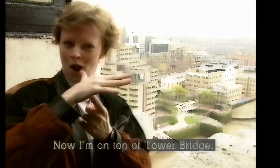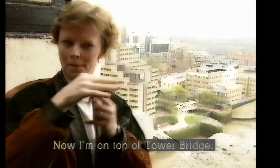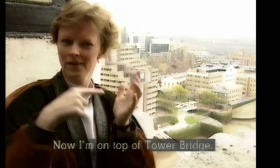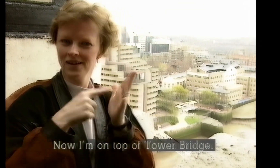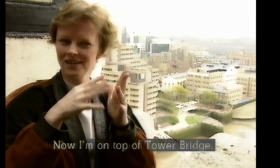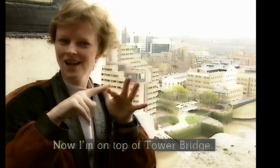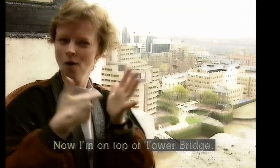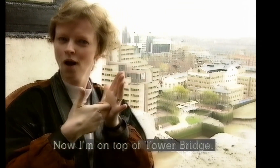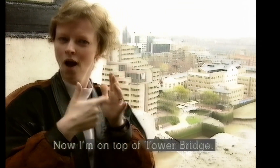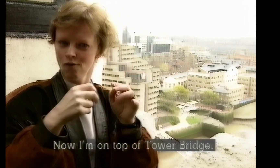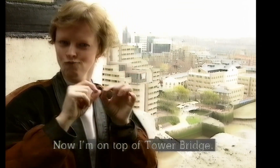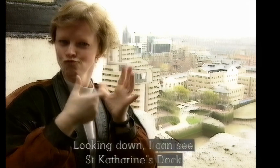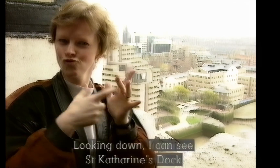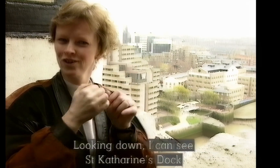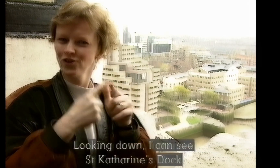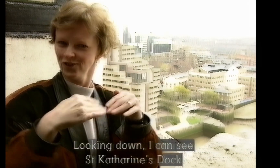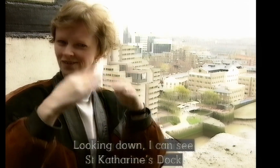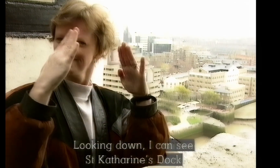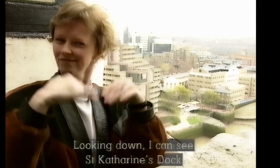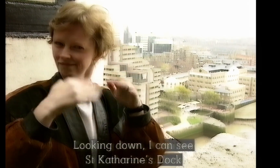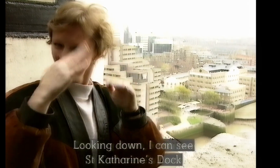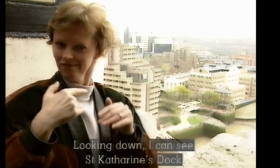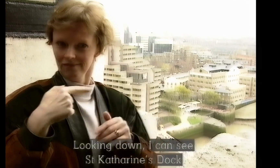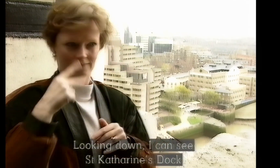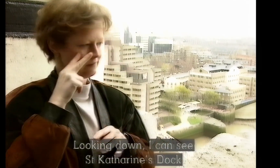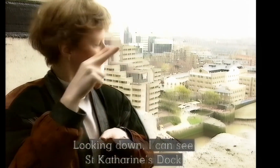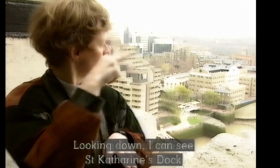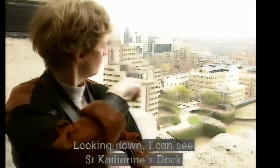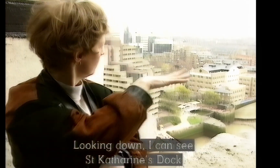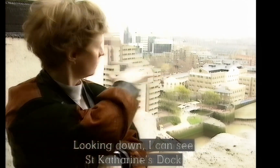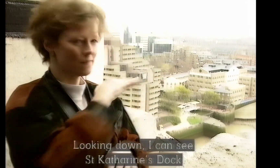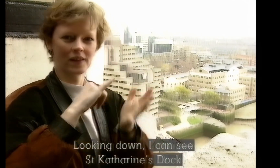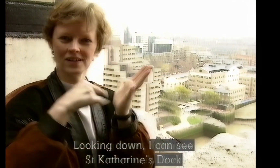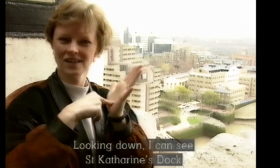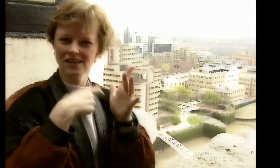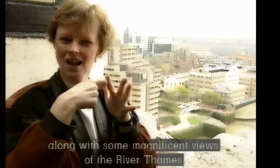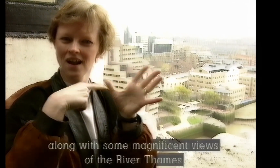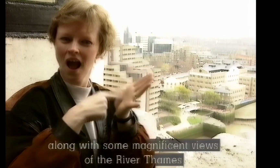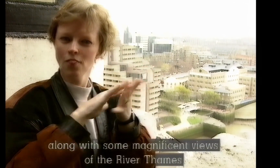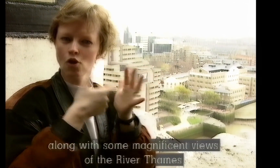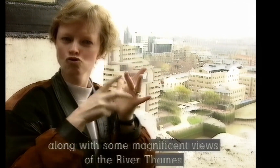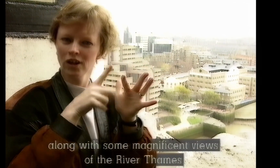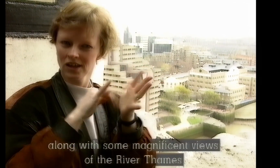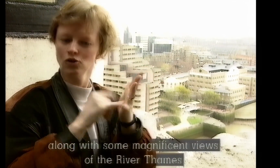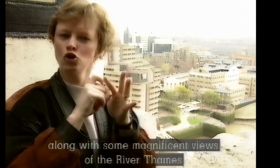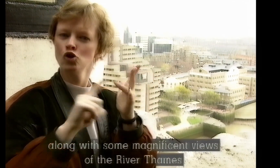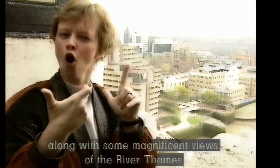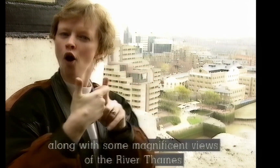Now I'm on top of Tower Bridge. As I look down, I can see St. Catherine's Dock, along with some